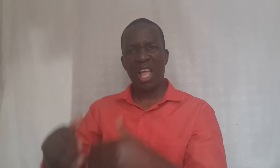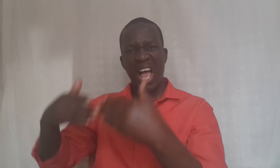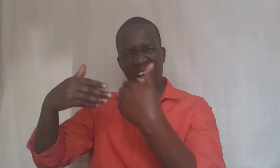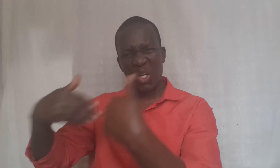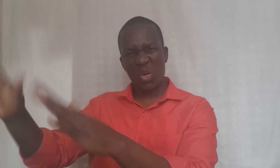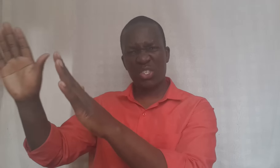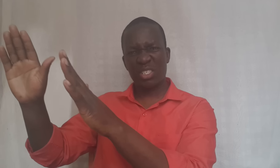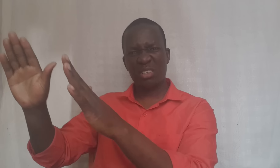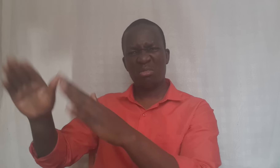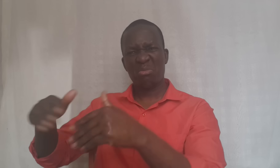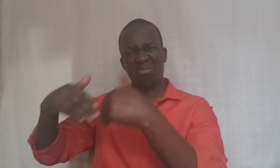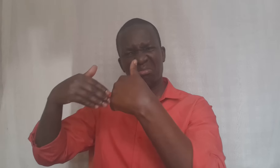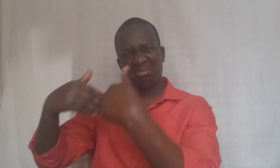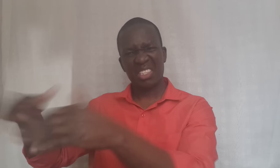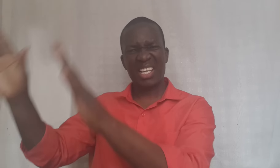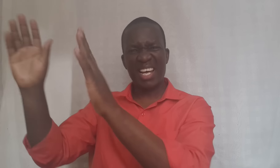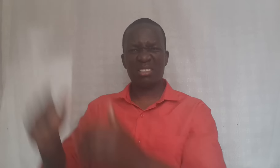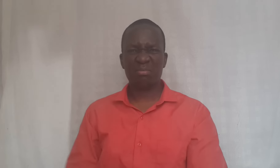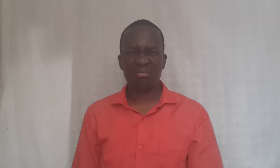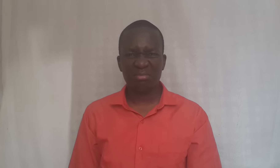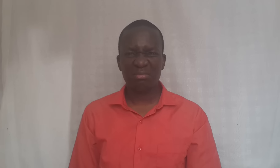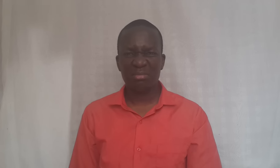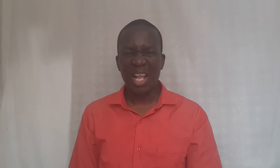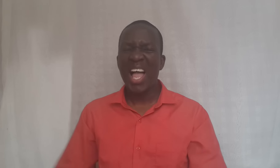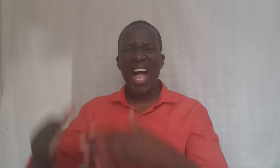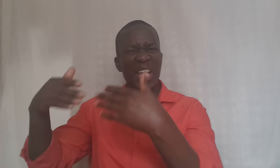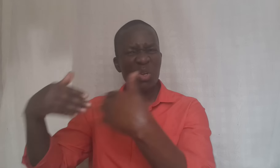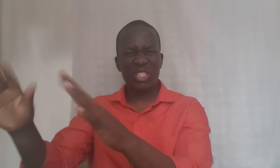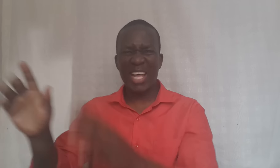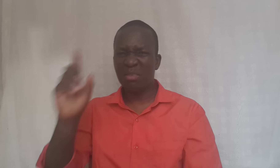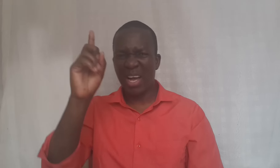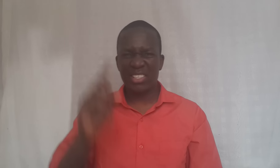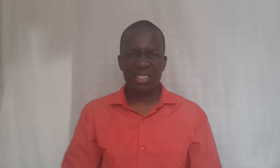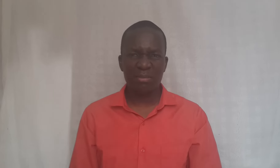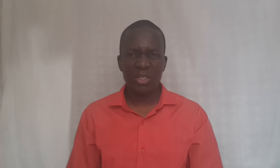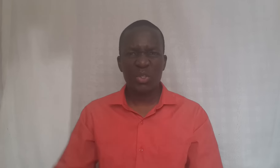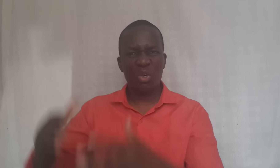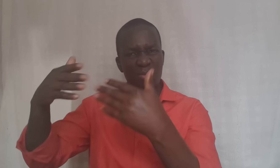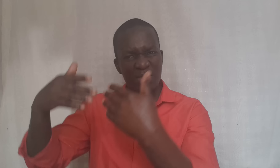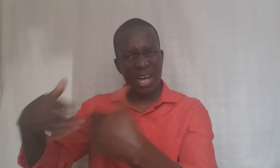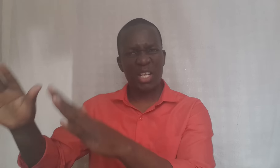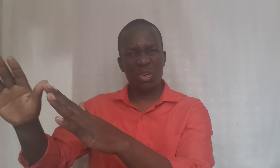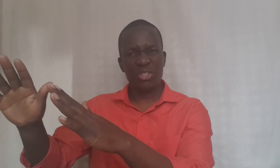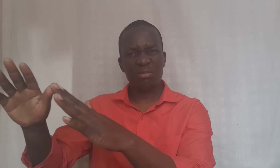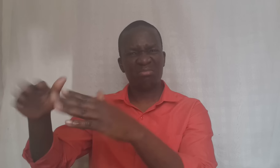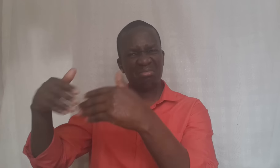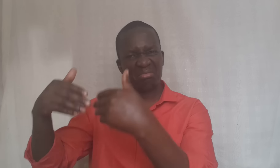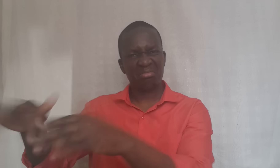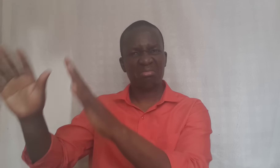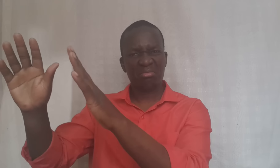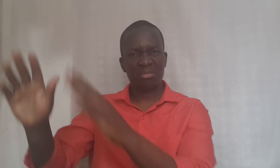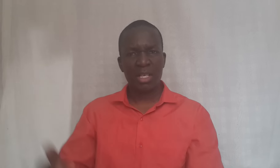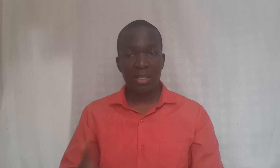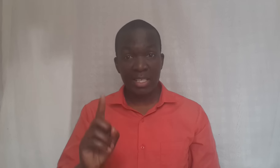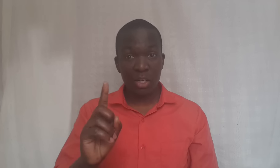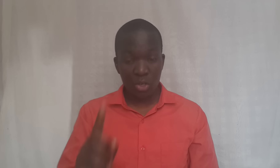a loss, like that. I lost that much. So a loss. That's a loss